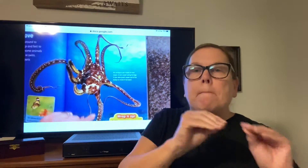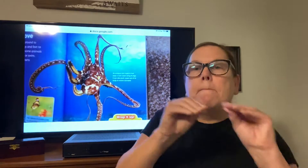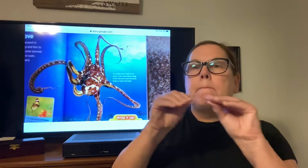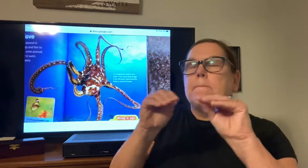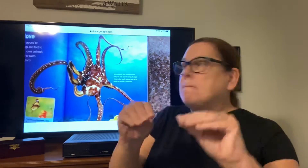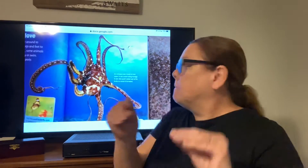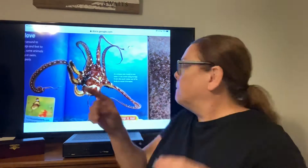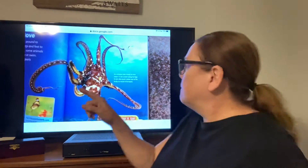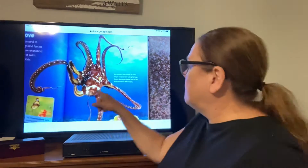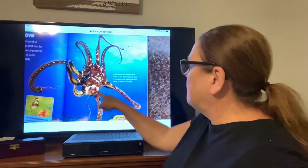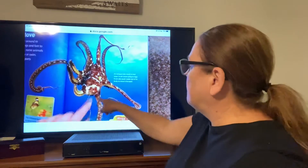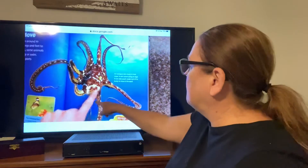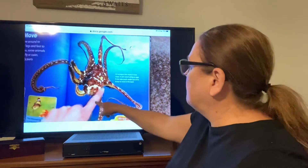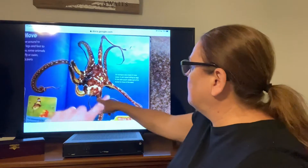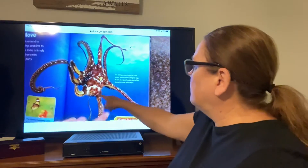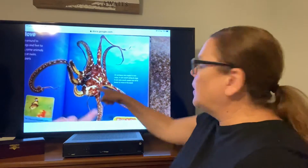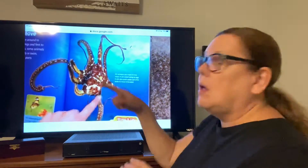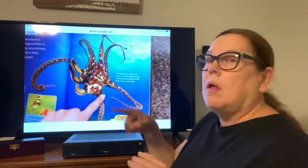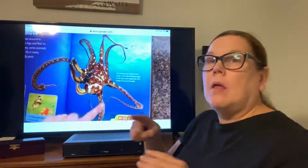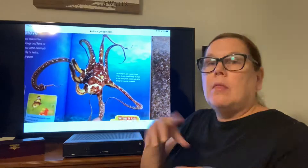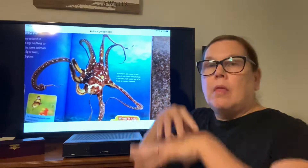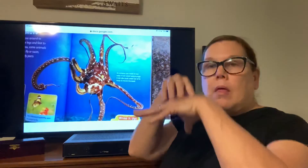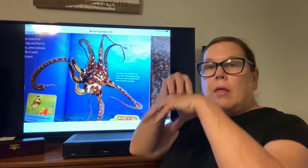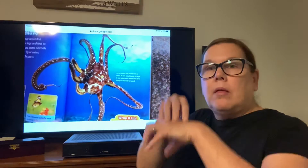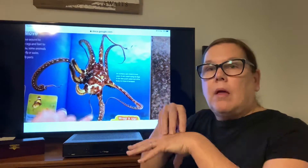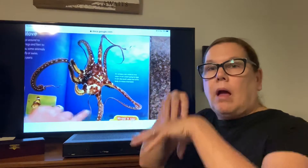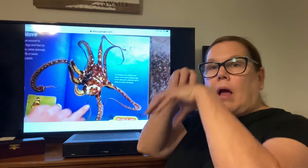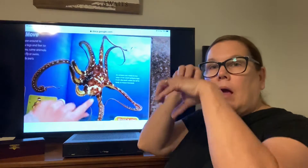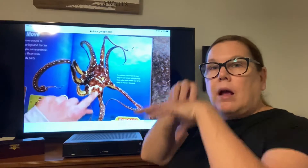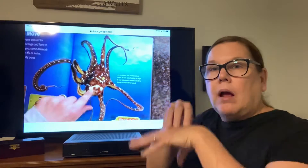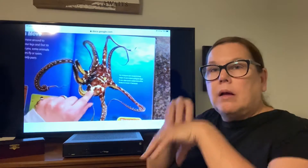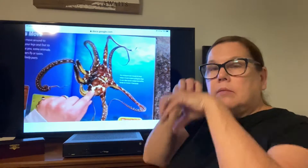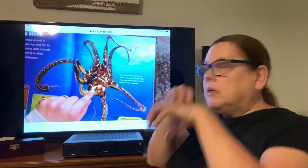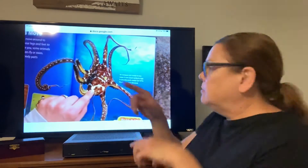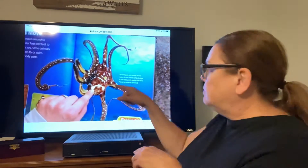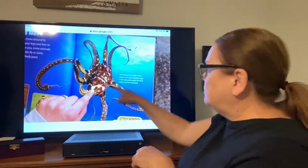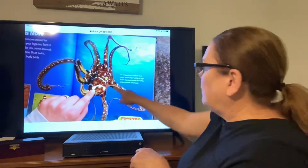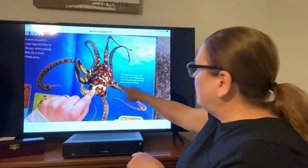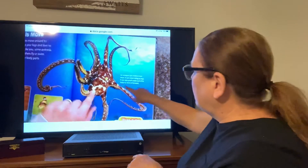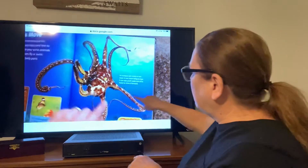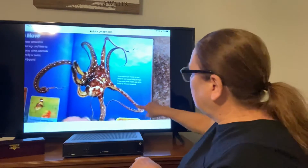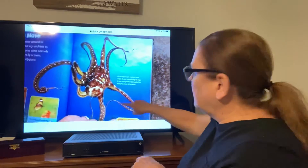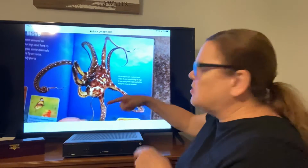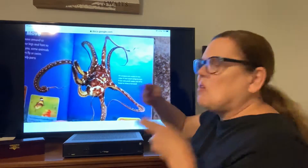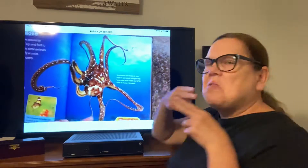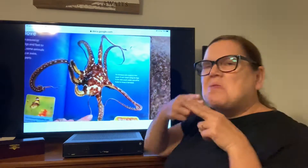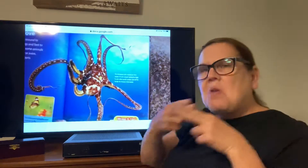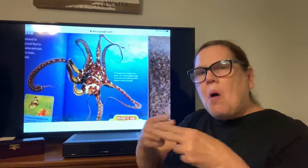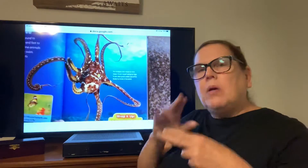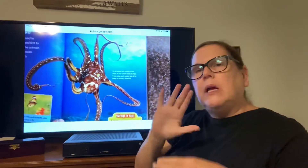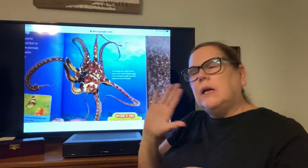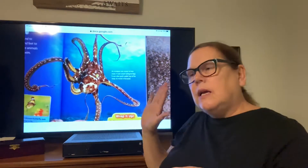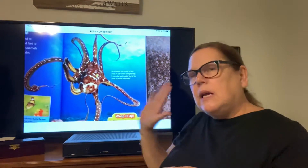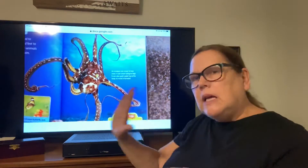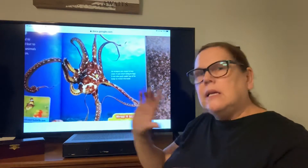this octopus has, these are called his legs, right? And he has, most of you know, 8 legs.